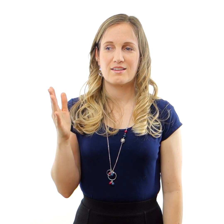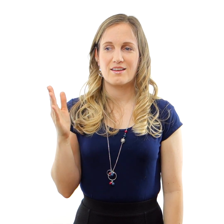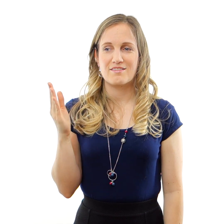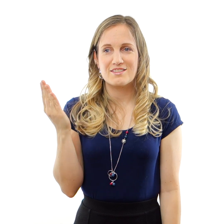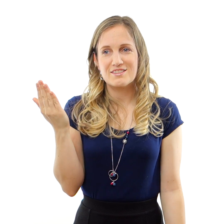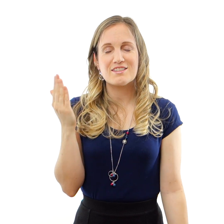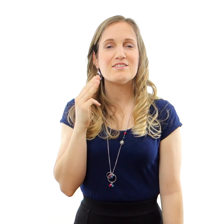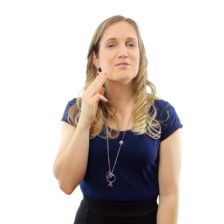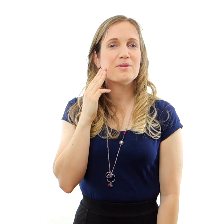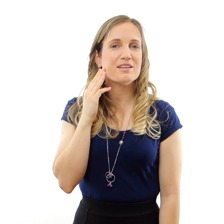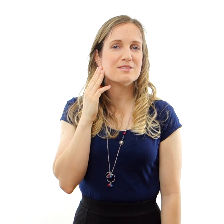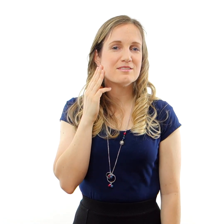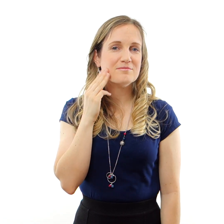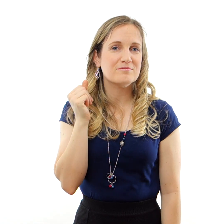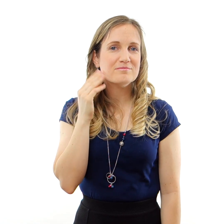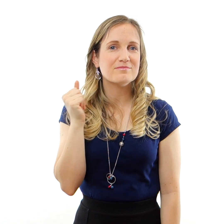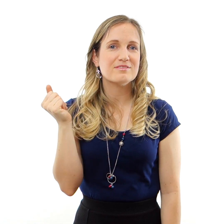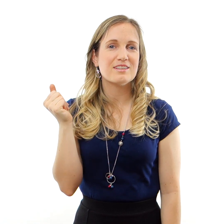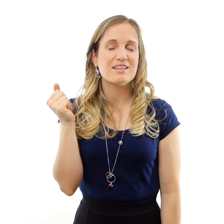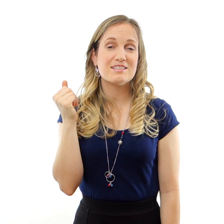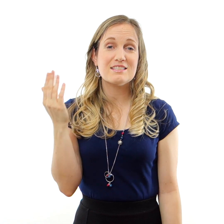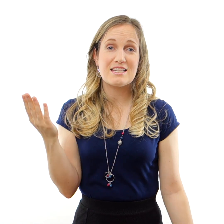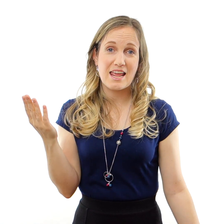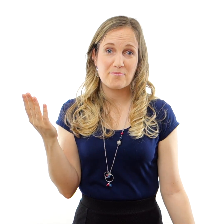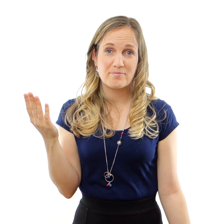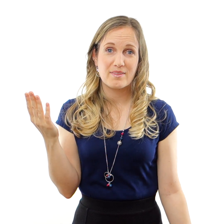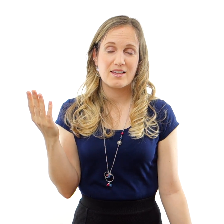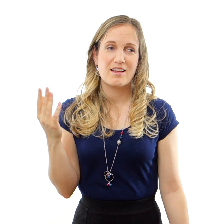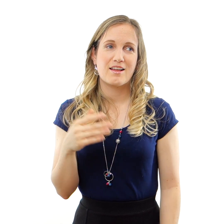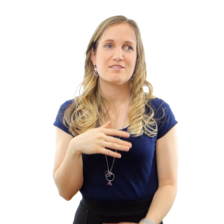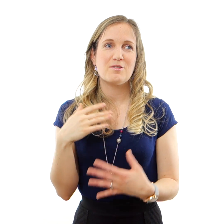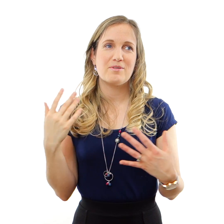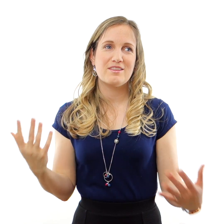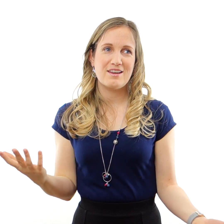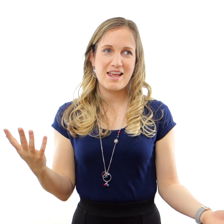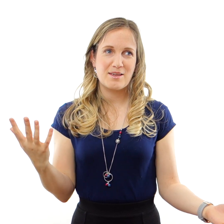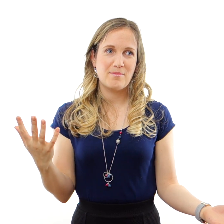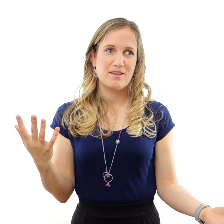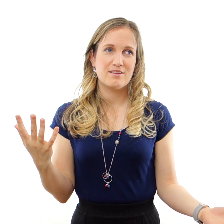I've seen this done different ways. This is a name. And so with a name,